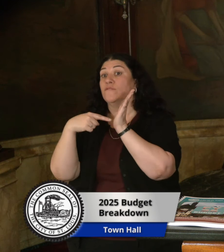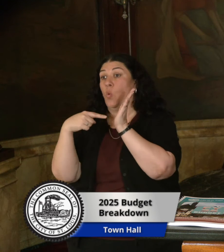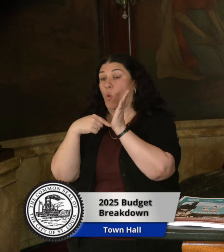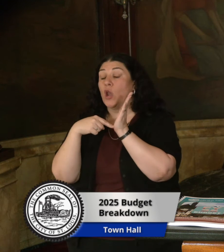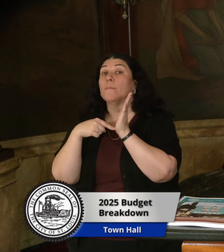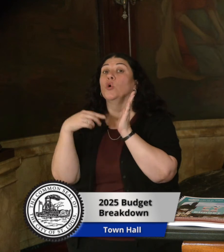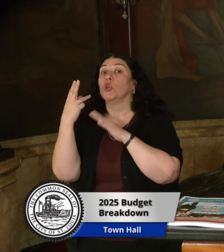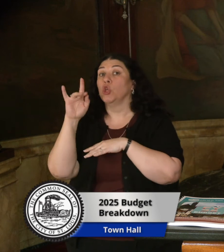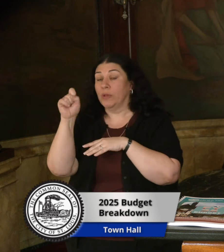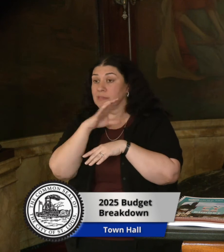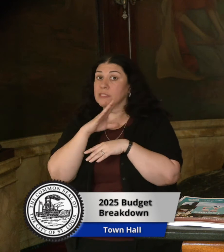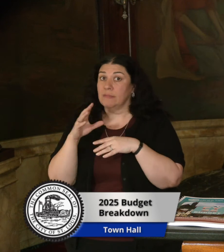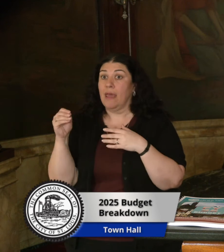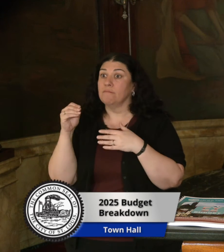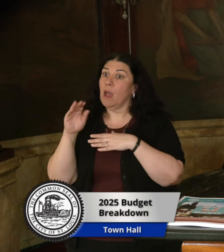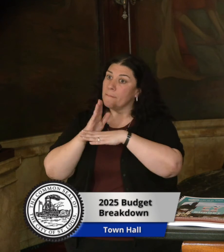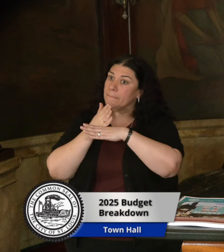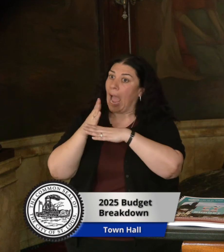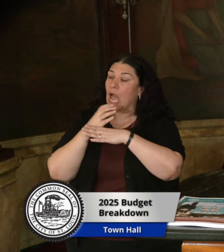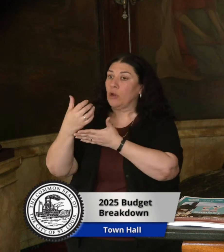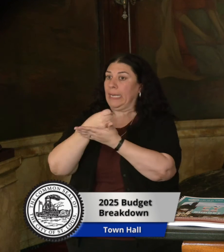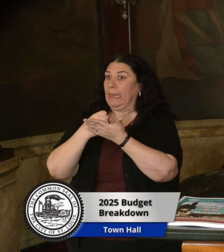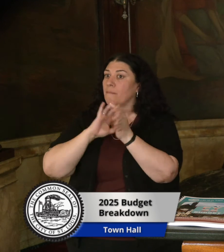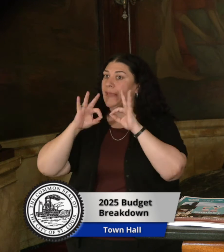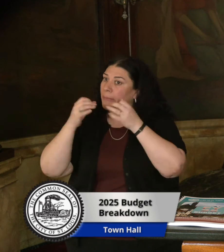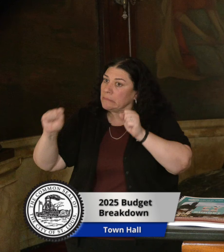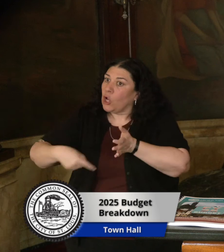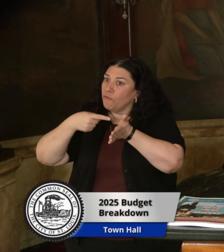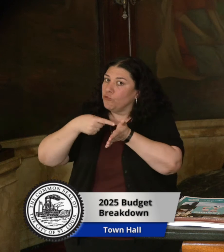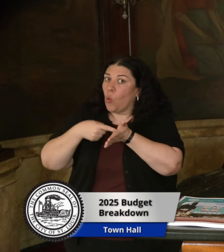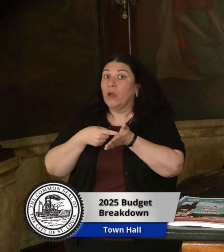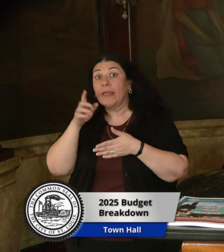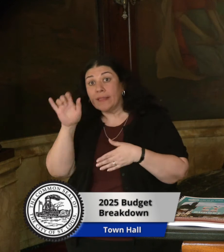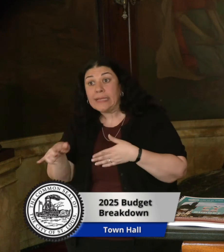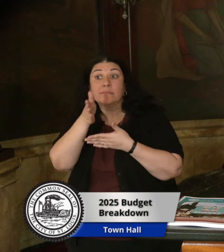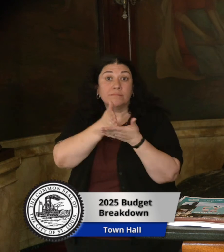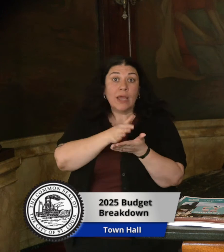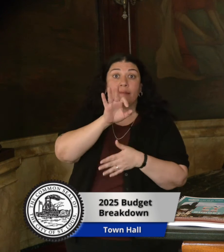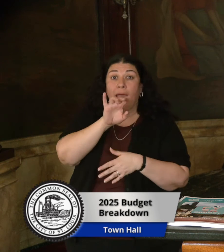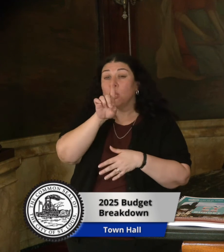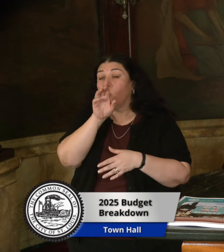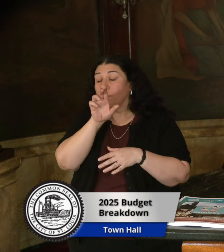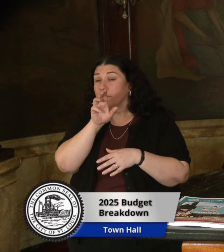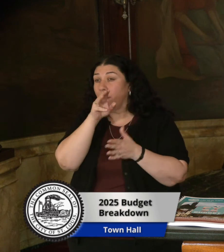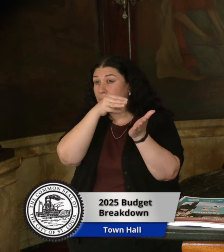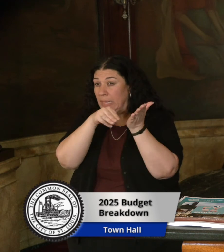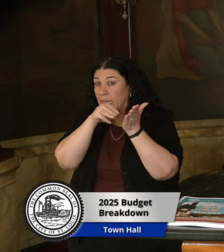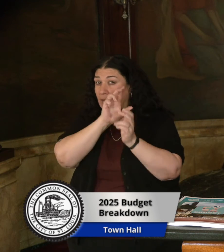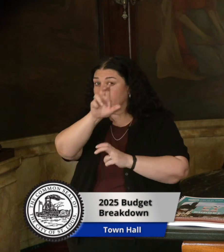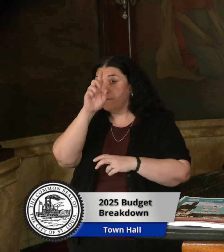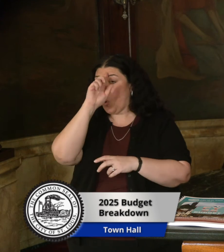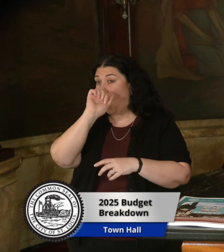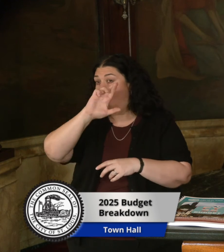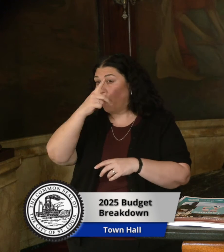and new homes and moderate income families. This is partially funded by the $91 million investment of ARPA